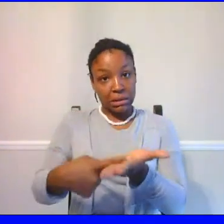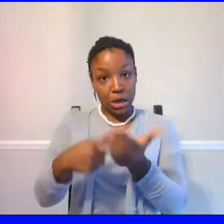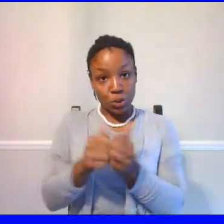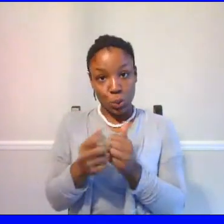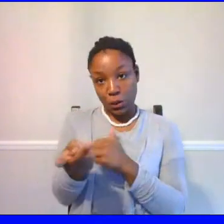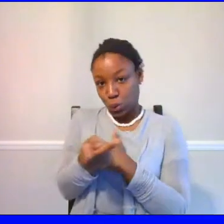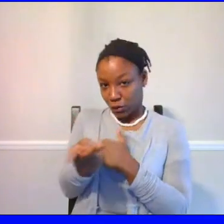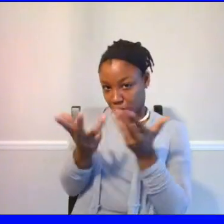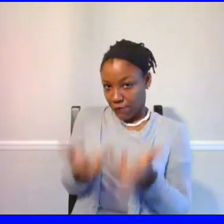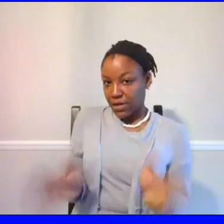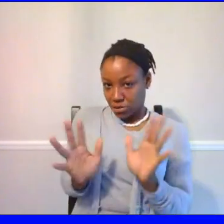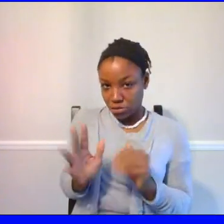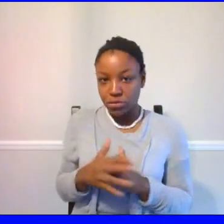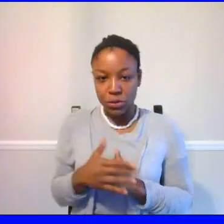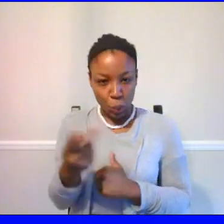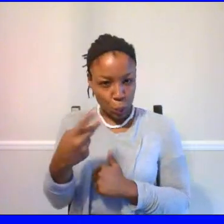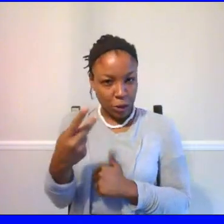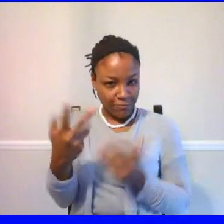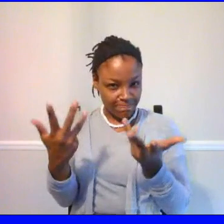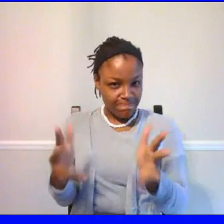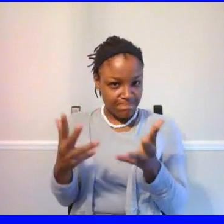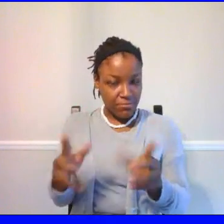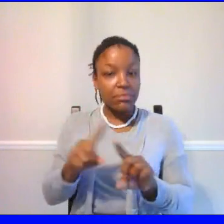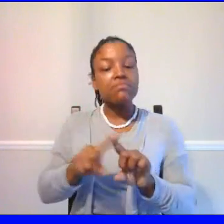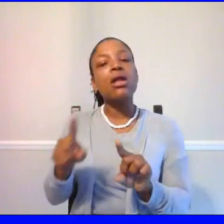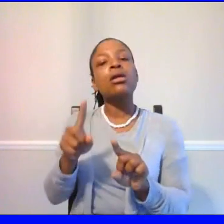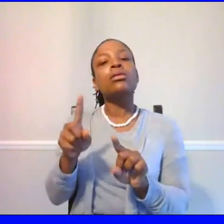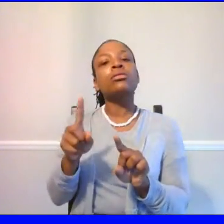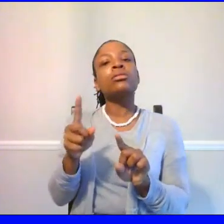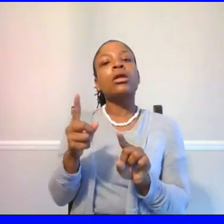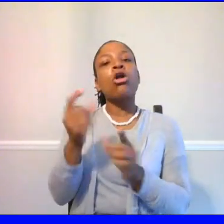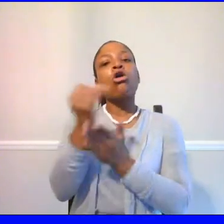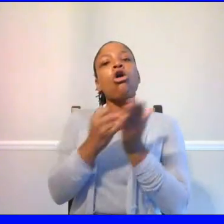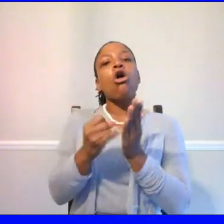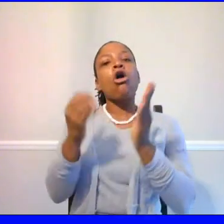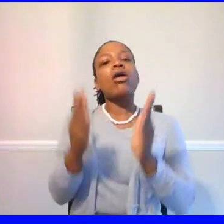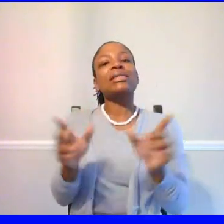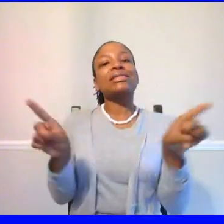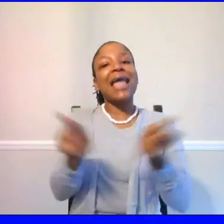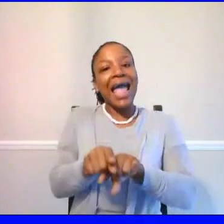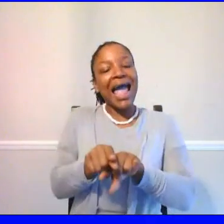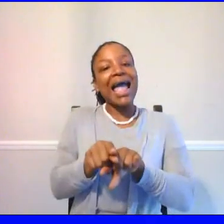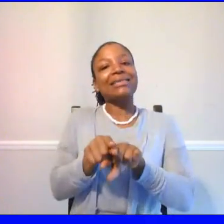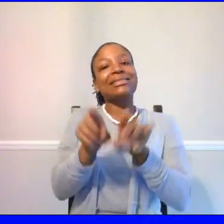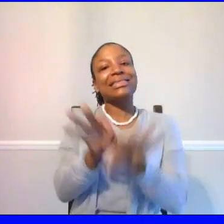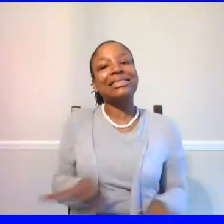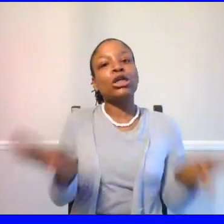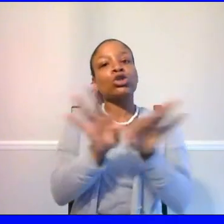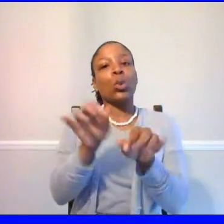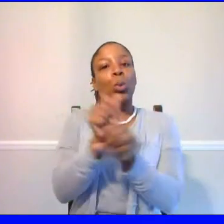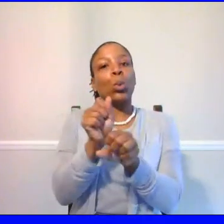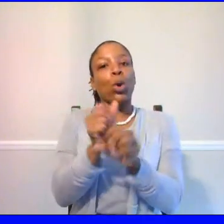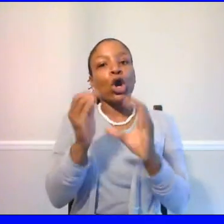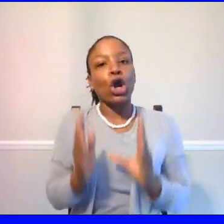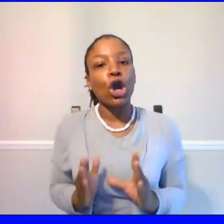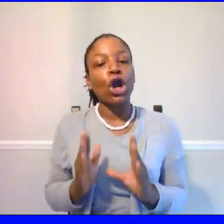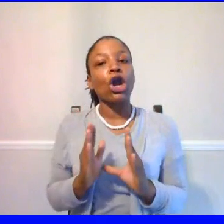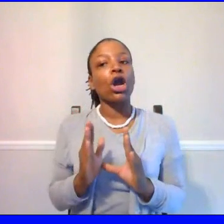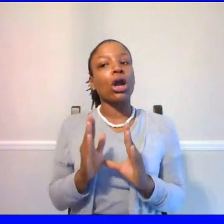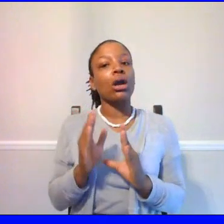you, artists as essential workers has come up as a